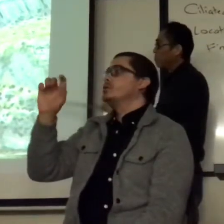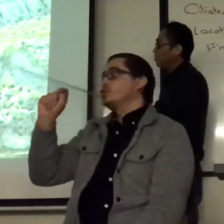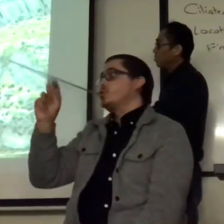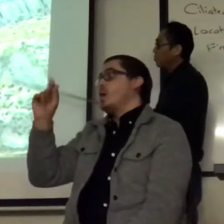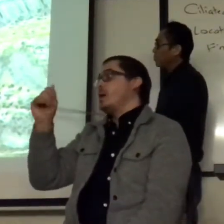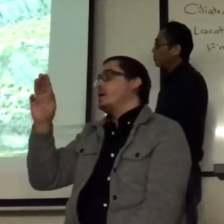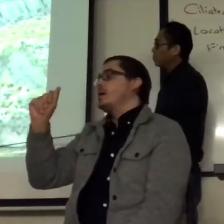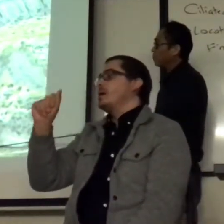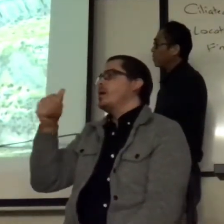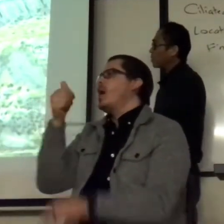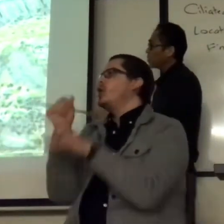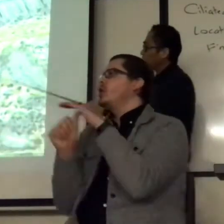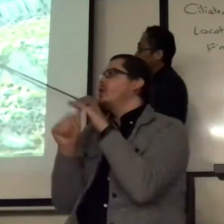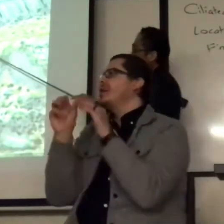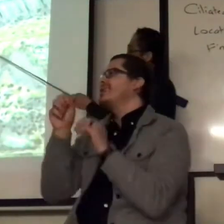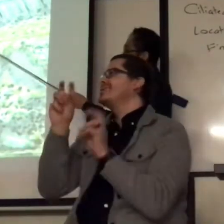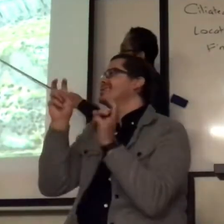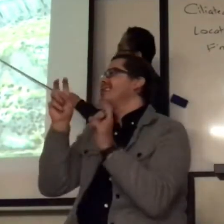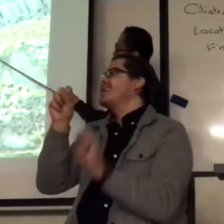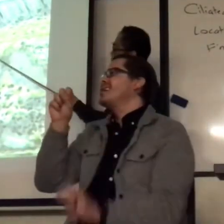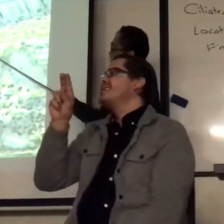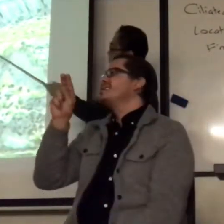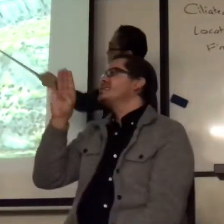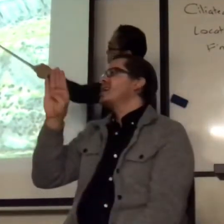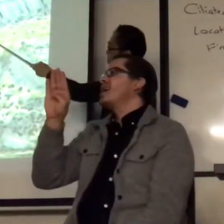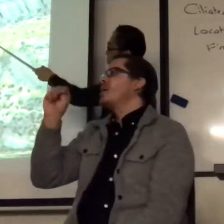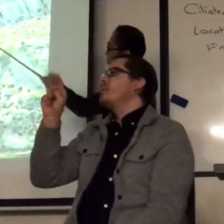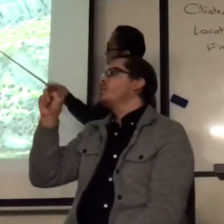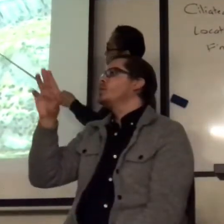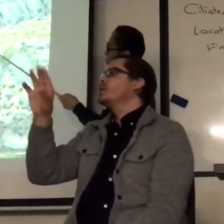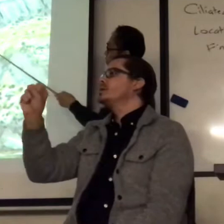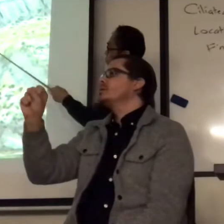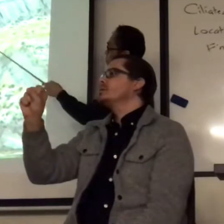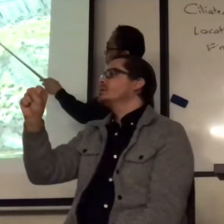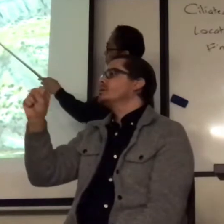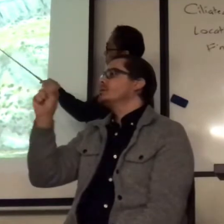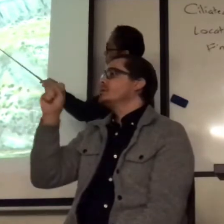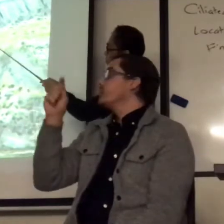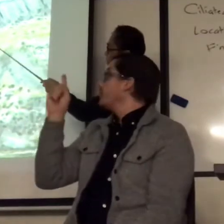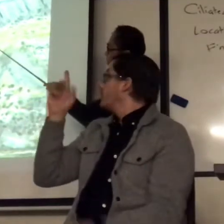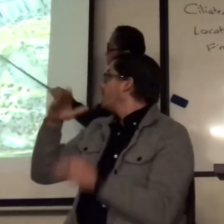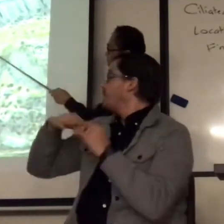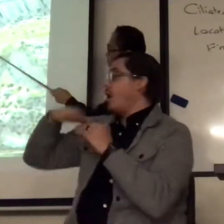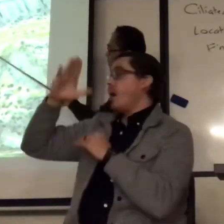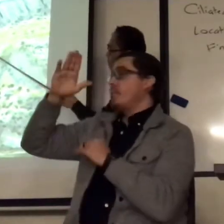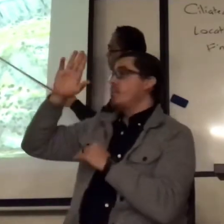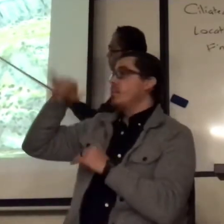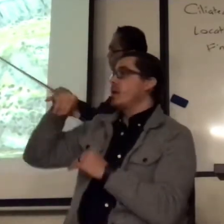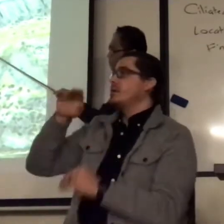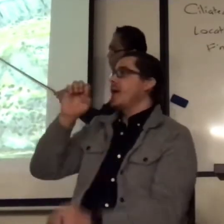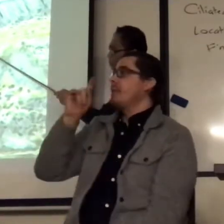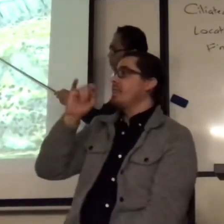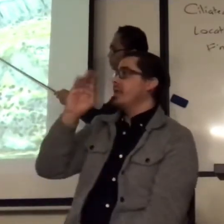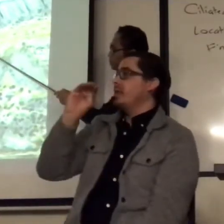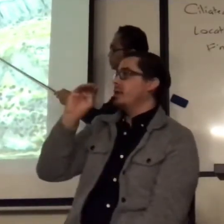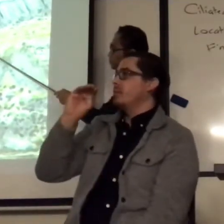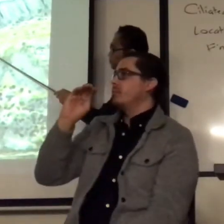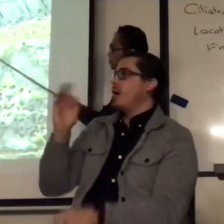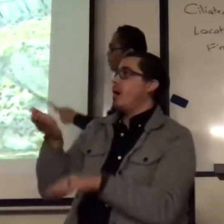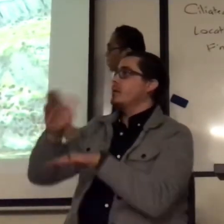a submucosa. So from here on up is pretty much the epithelium on top of its basement